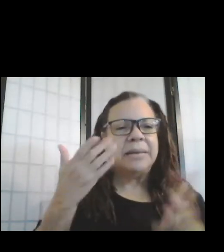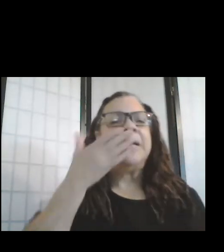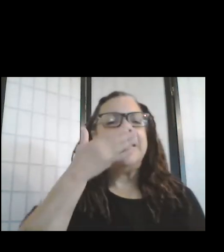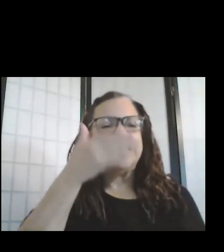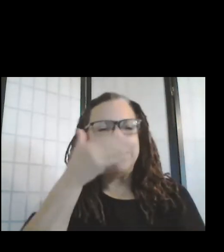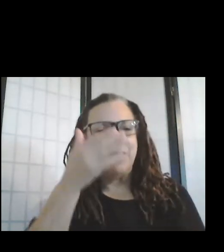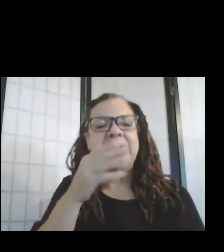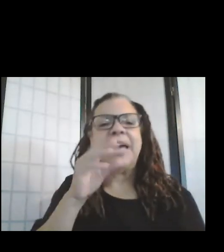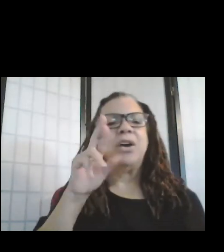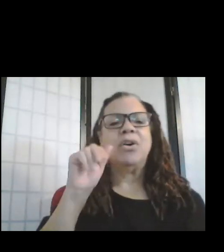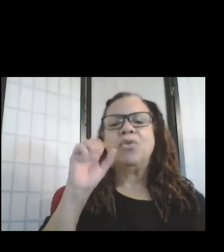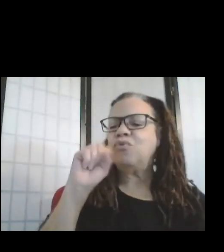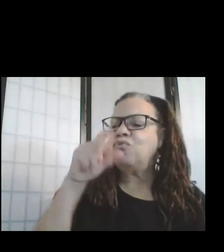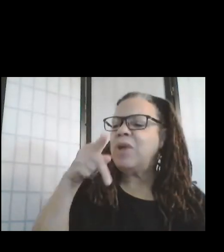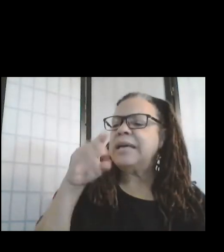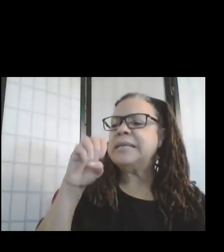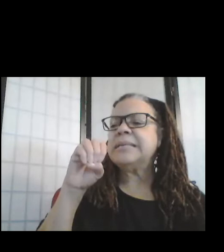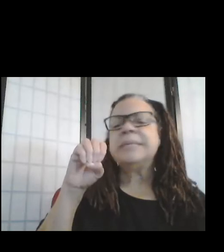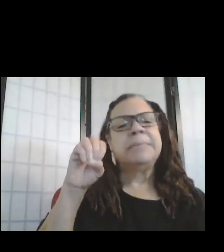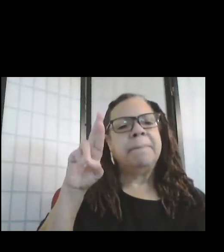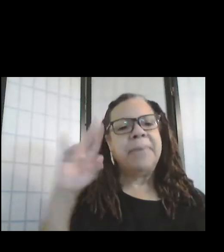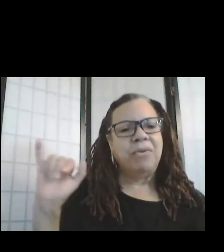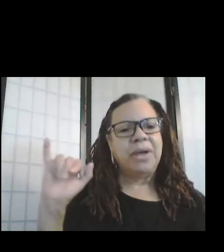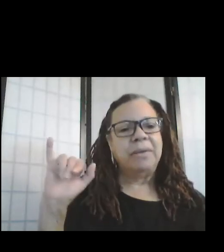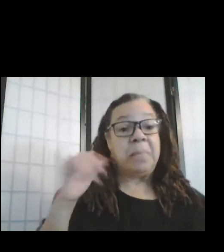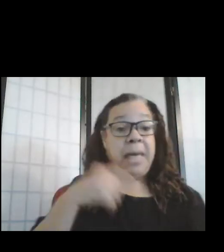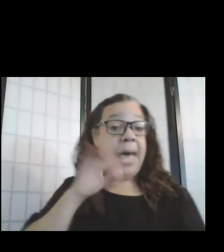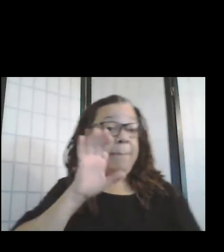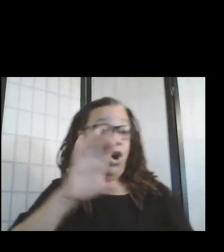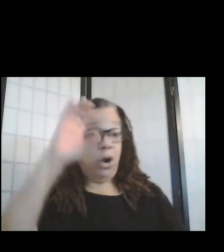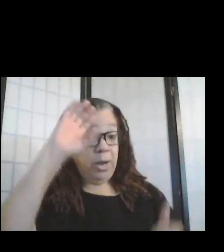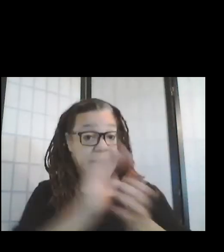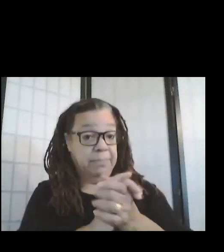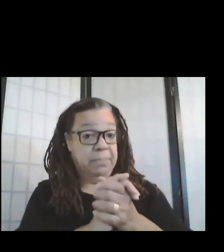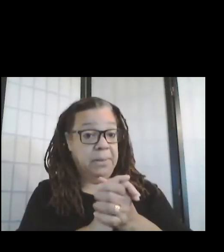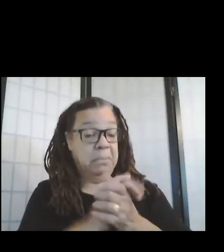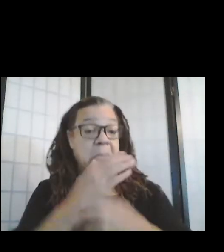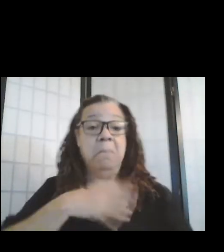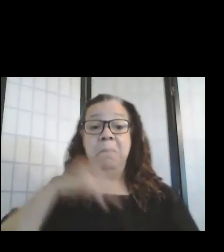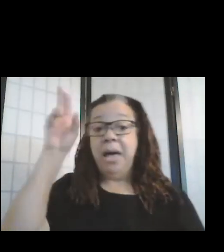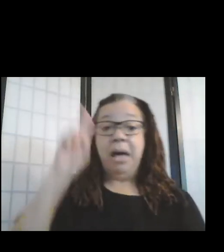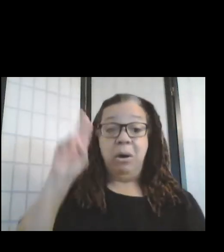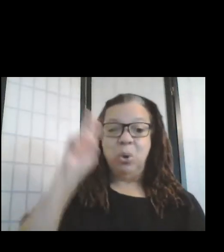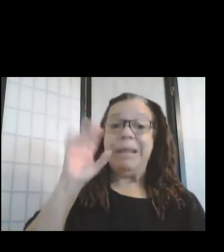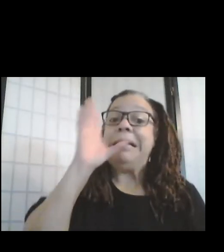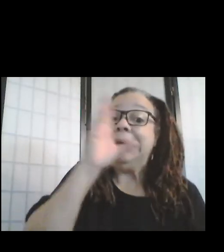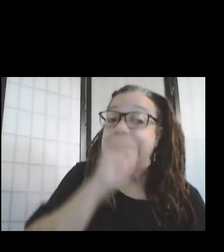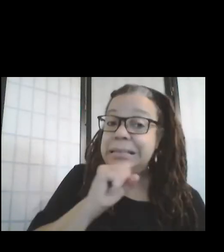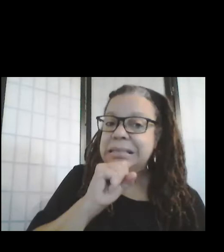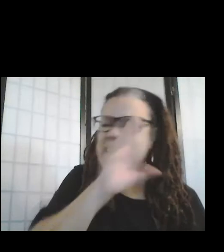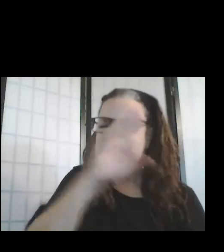wild raspberry. Aunt Gloria's husband, my uncle, I suppose, though I never came to think of him that